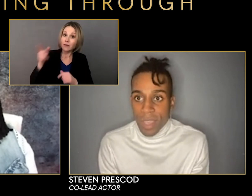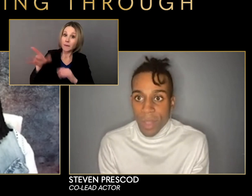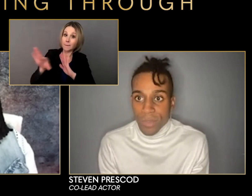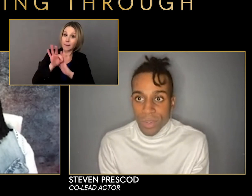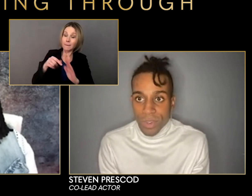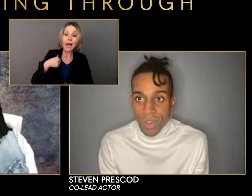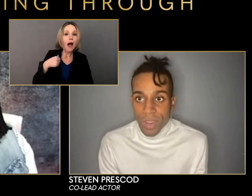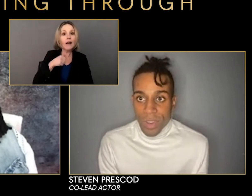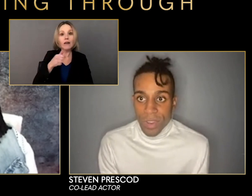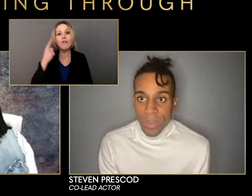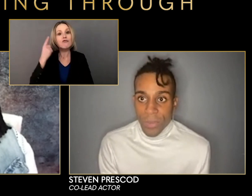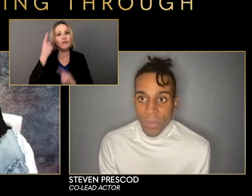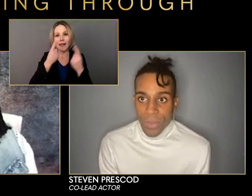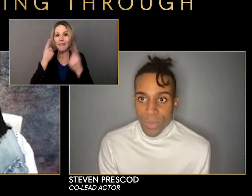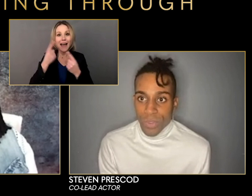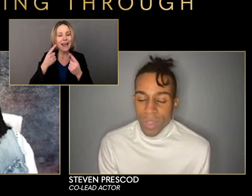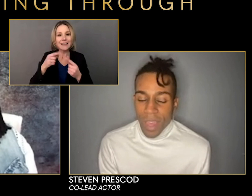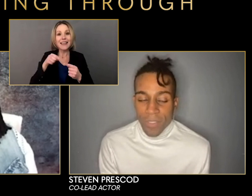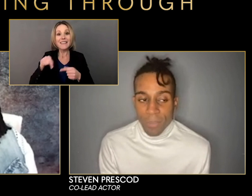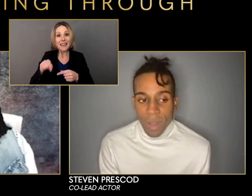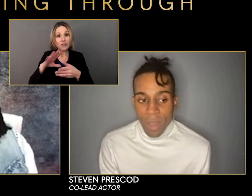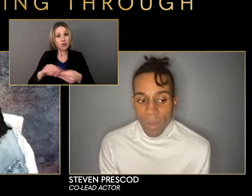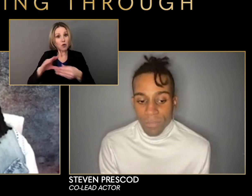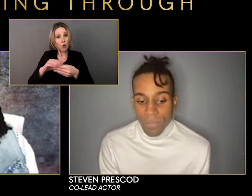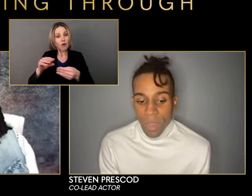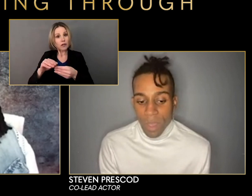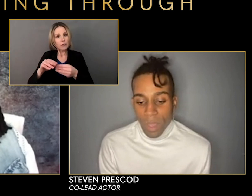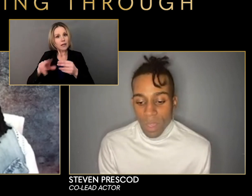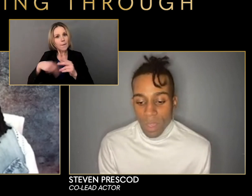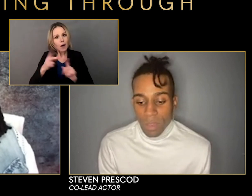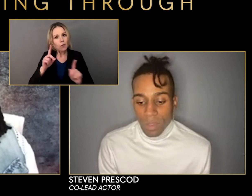Doug's encounter. Right. It was real life. But